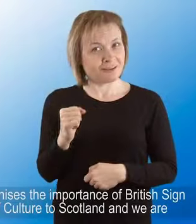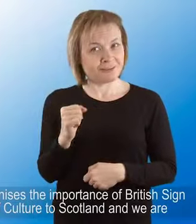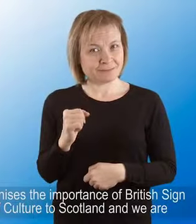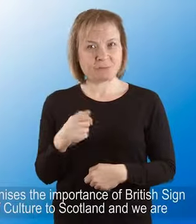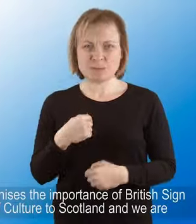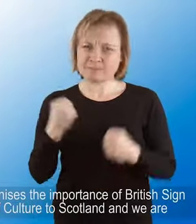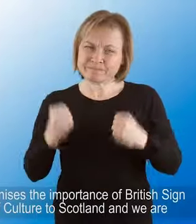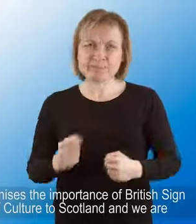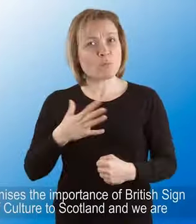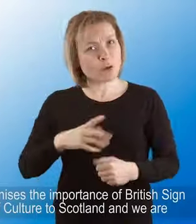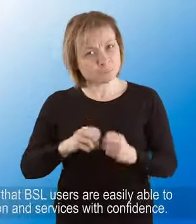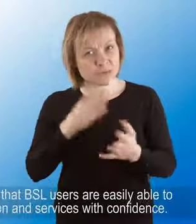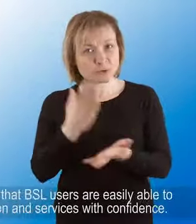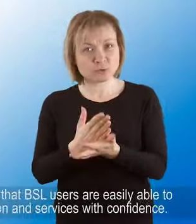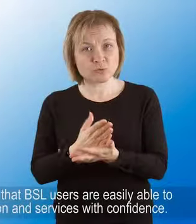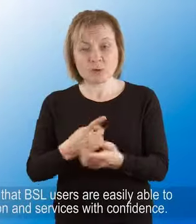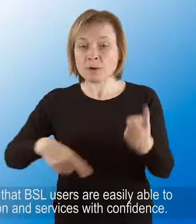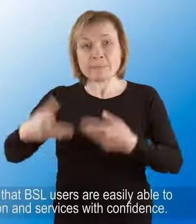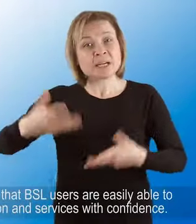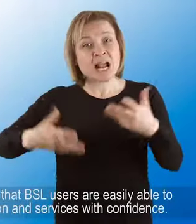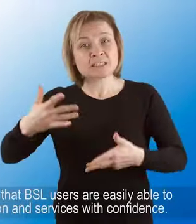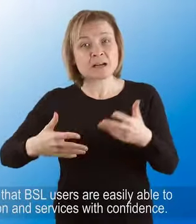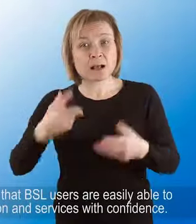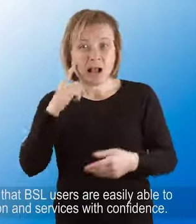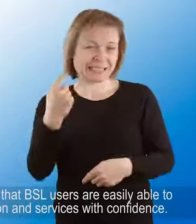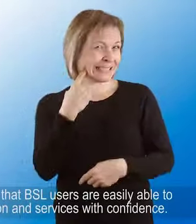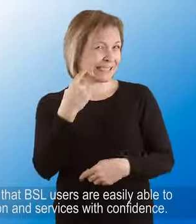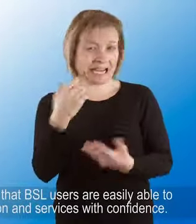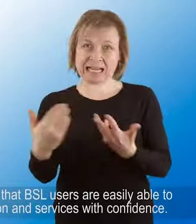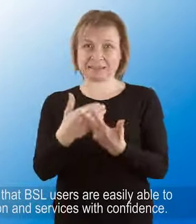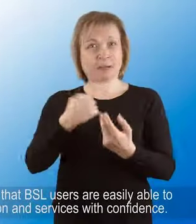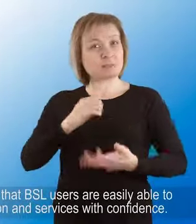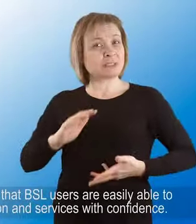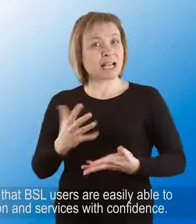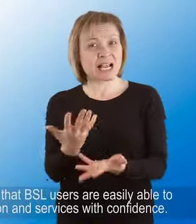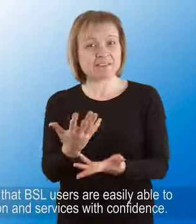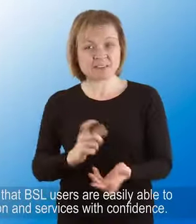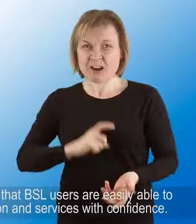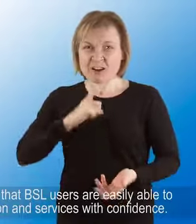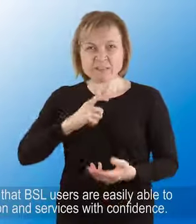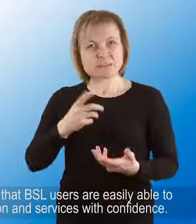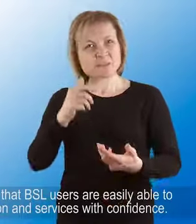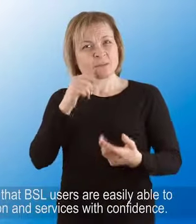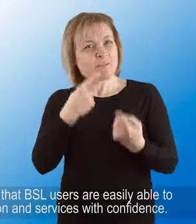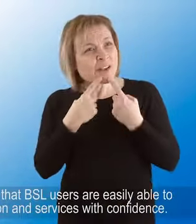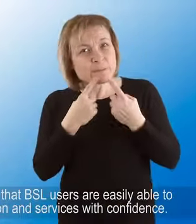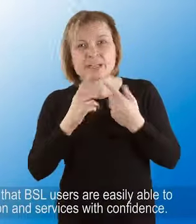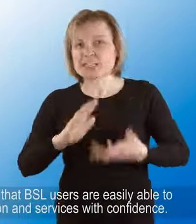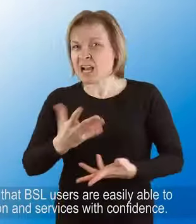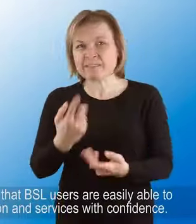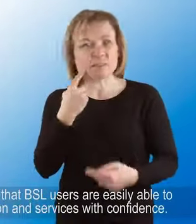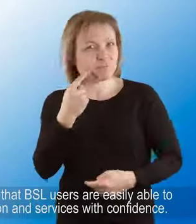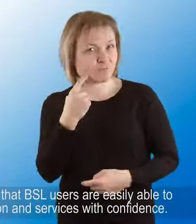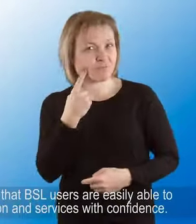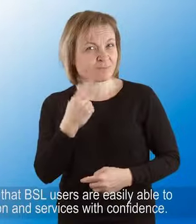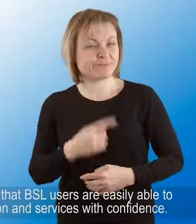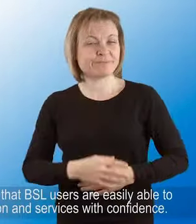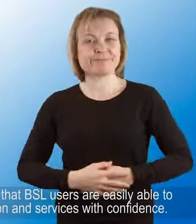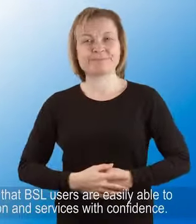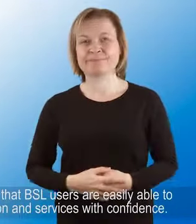that BSL users are easily able to access information and services with confidence. This plan has